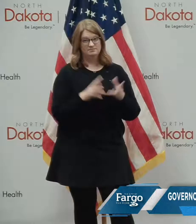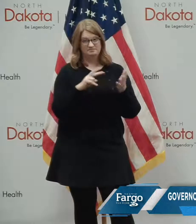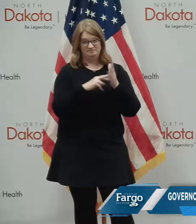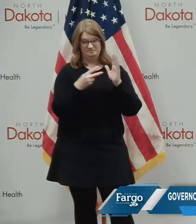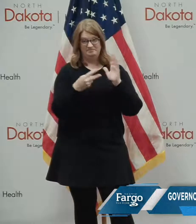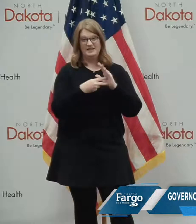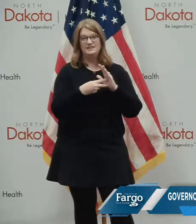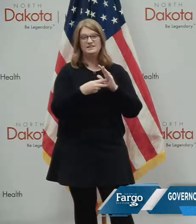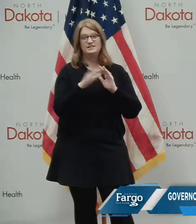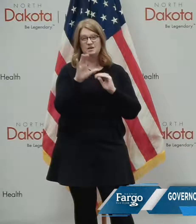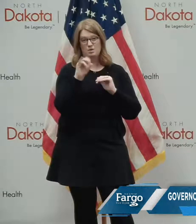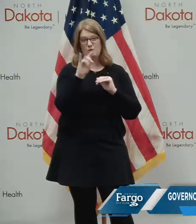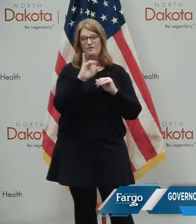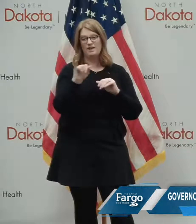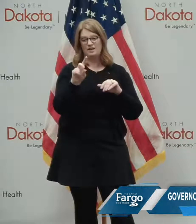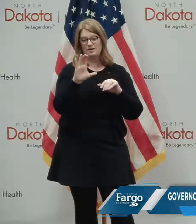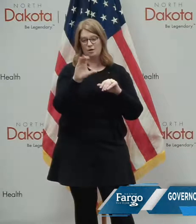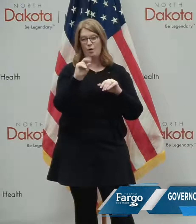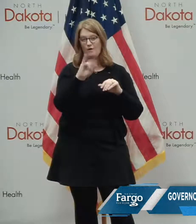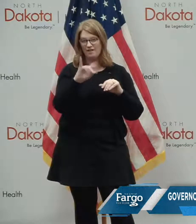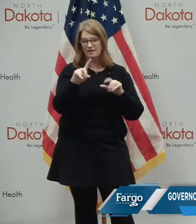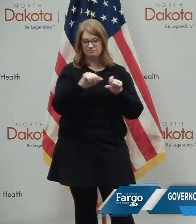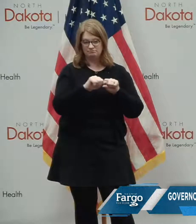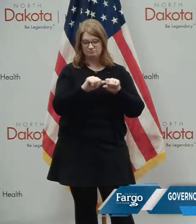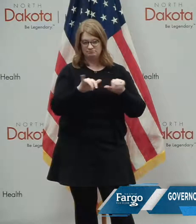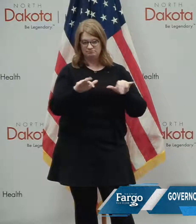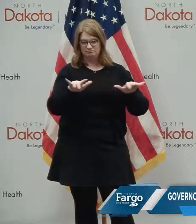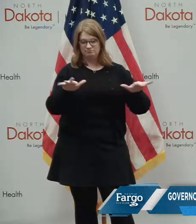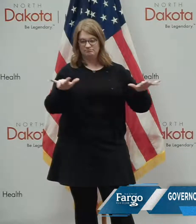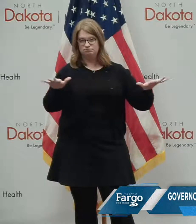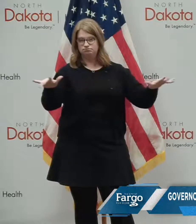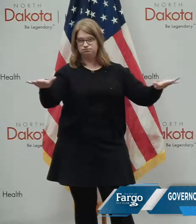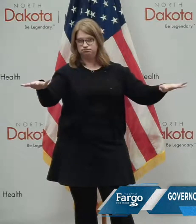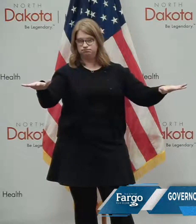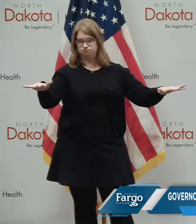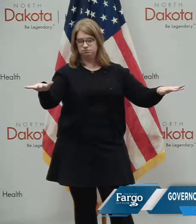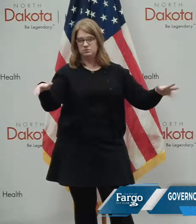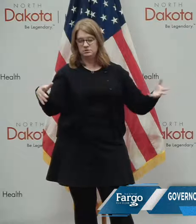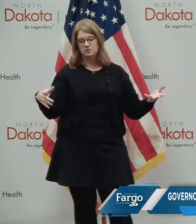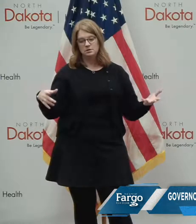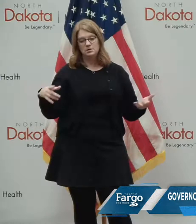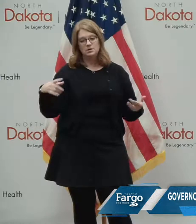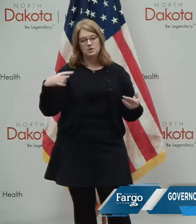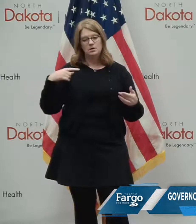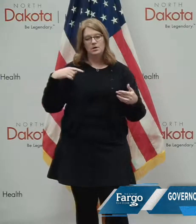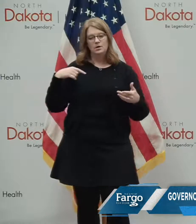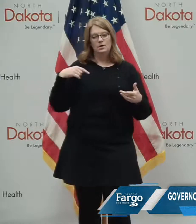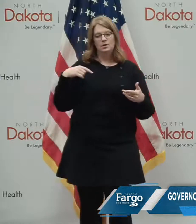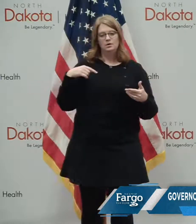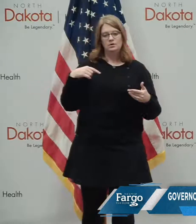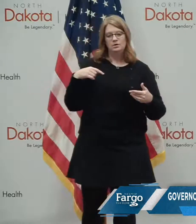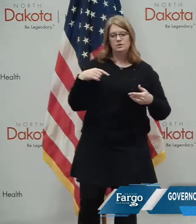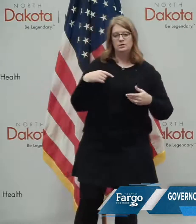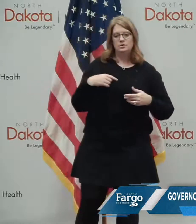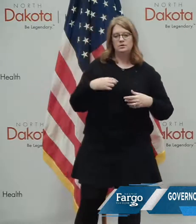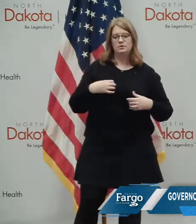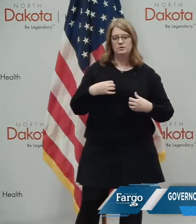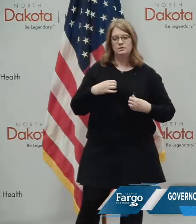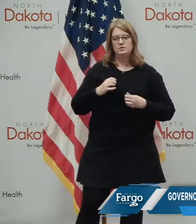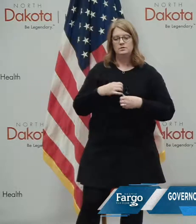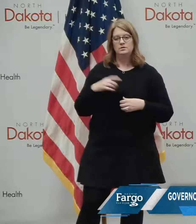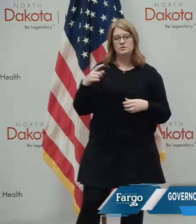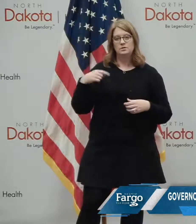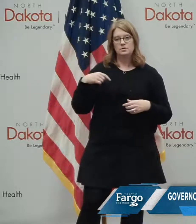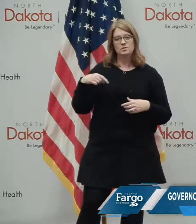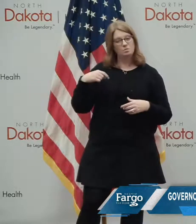know that we can work together. We know that we're outperforming other states in the region that are because of the great work that all of you are